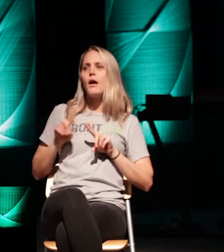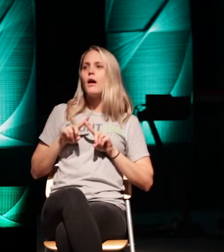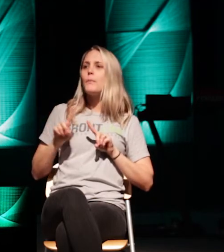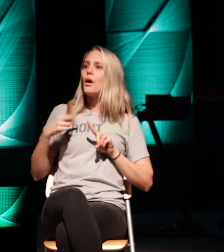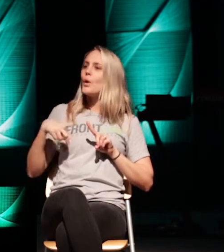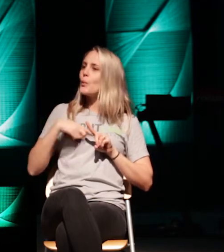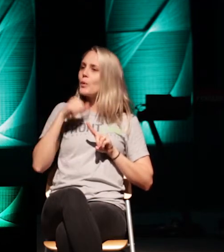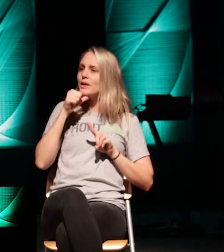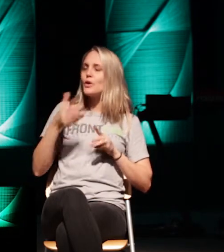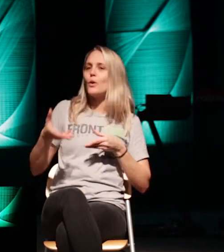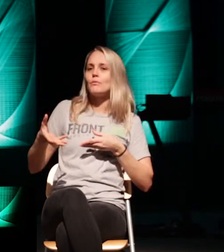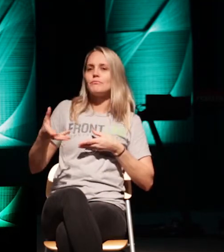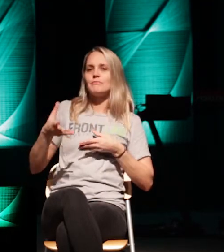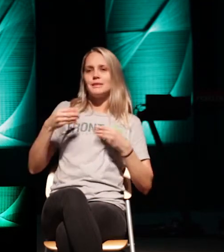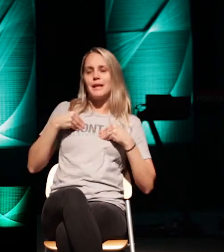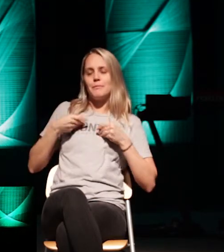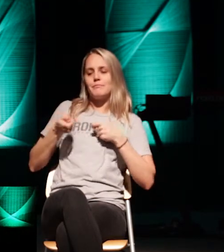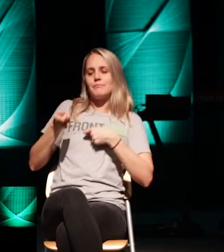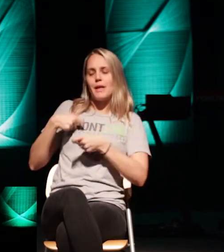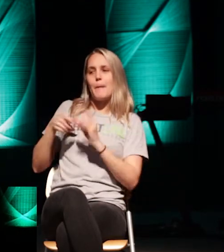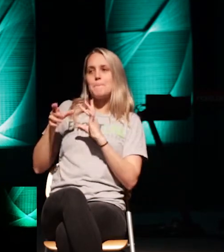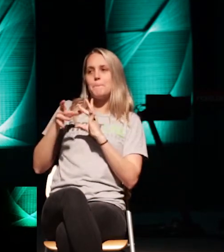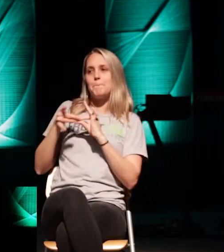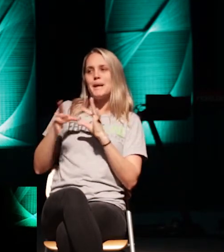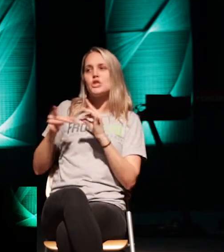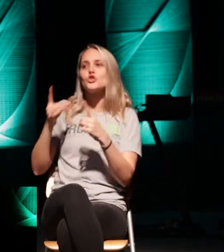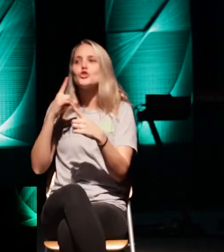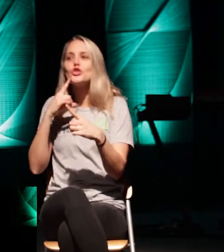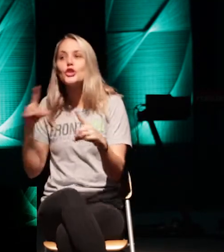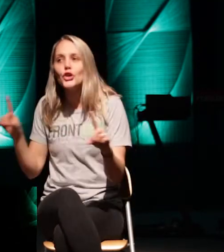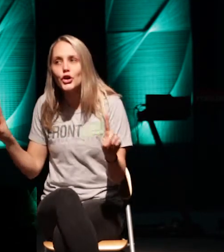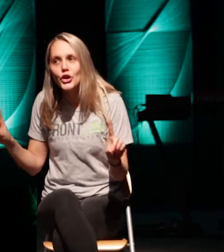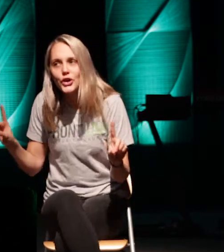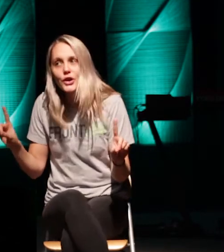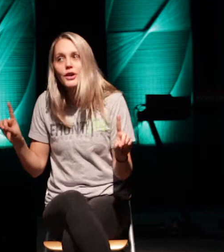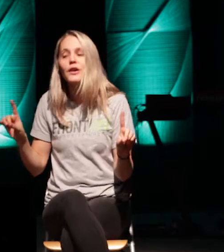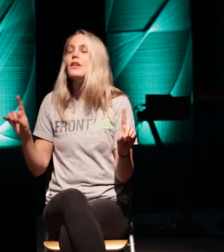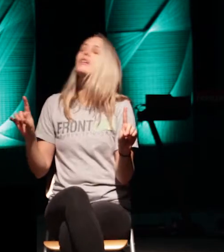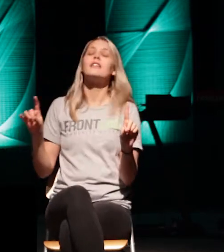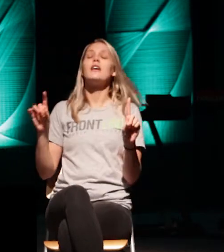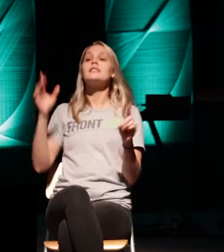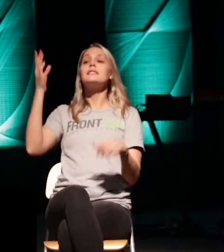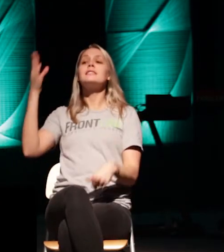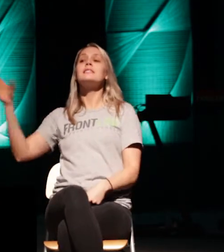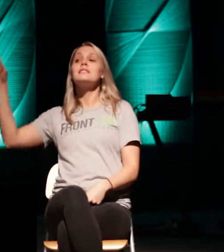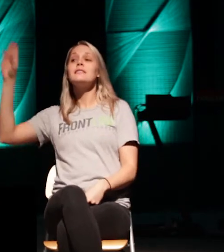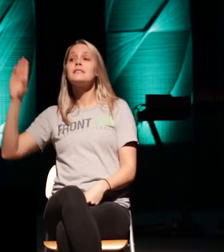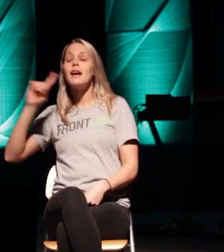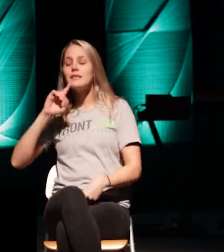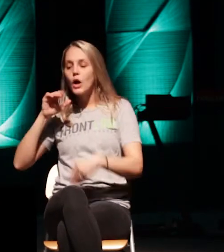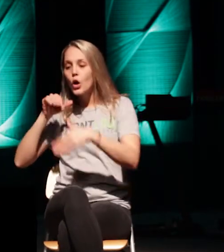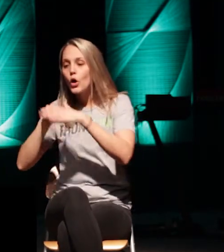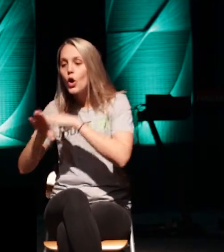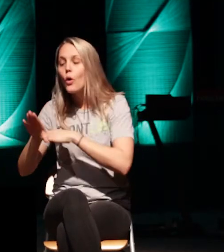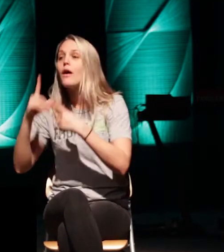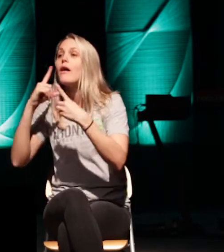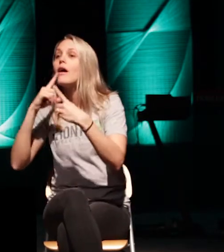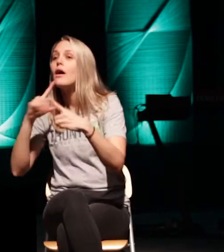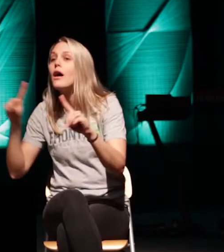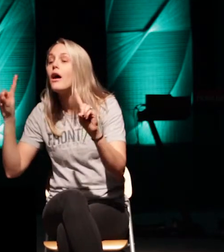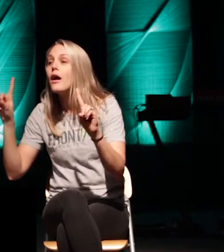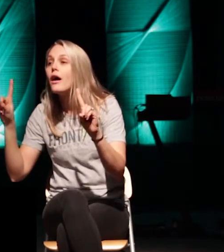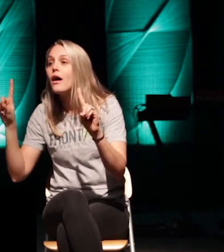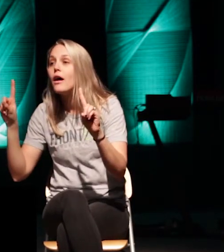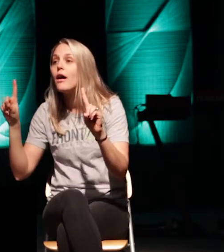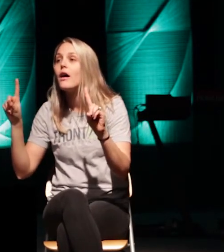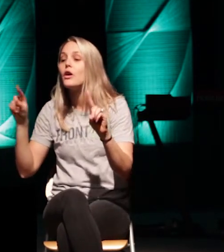God tapped Jonah, and he didn't say, go in and judge the people. Whatever you find or whatever you see fit, we will do what you want, which